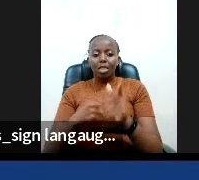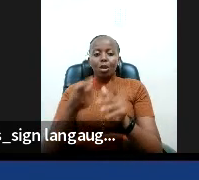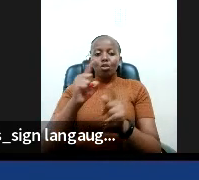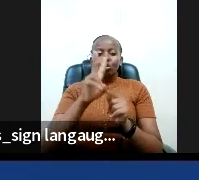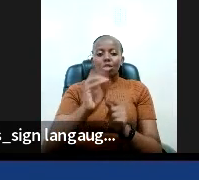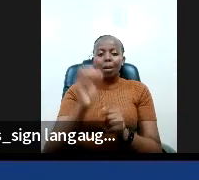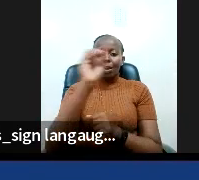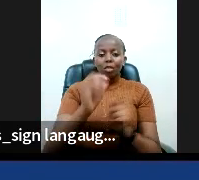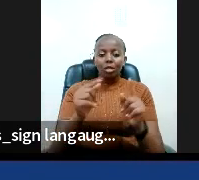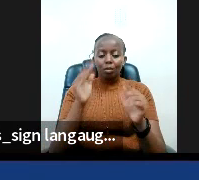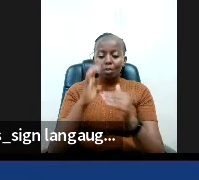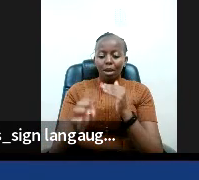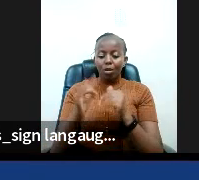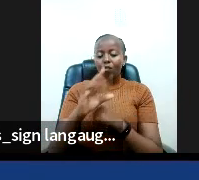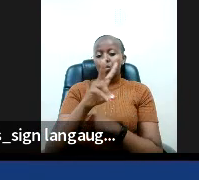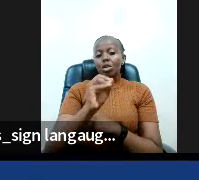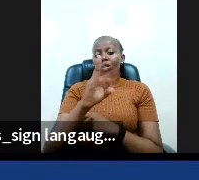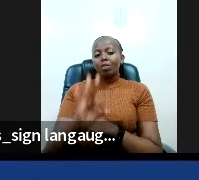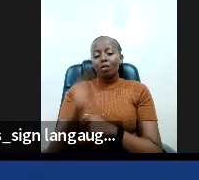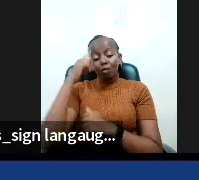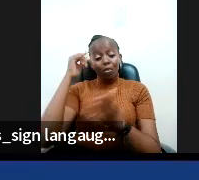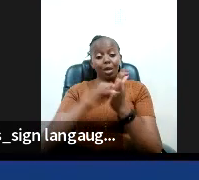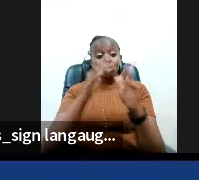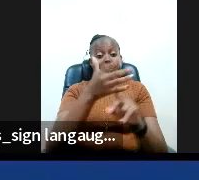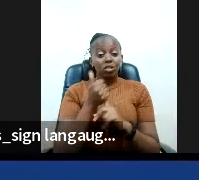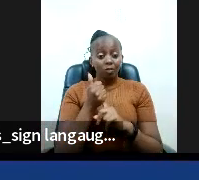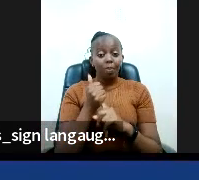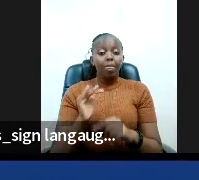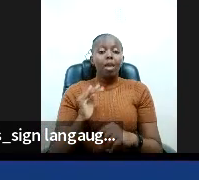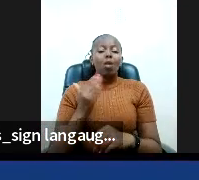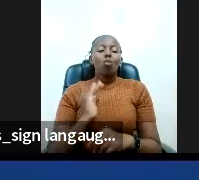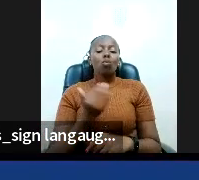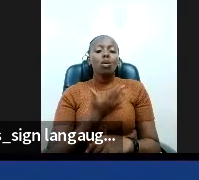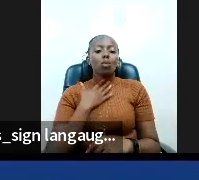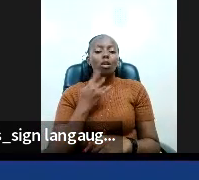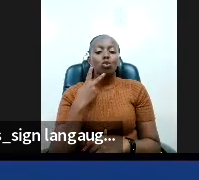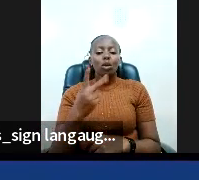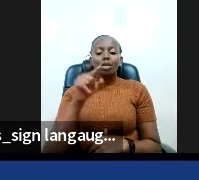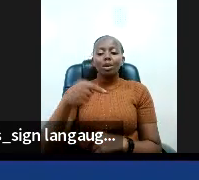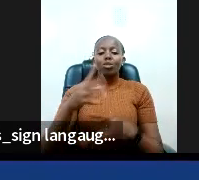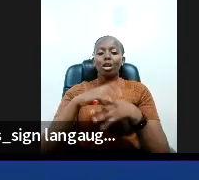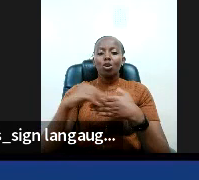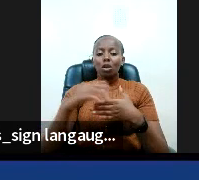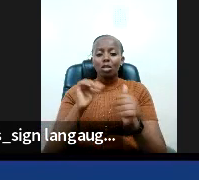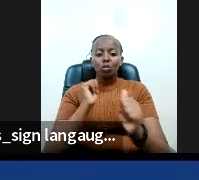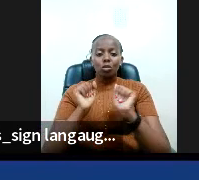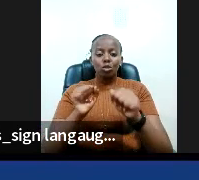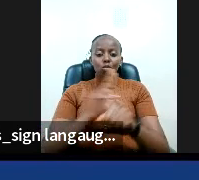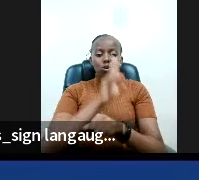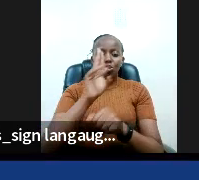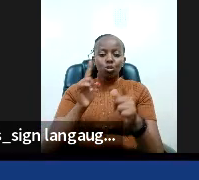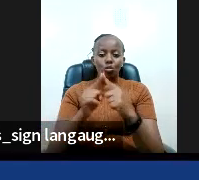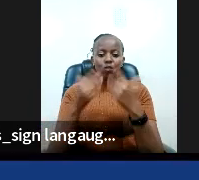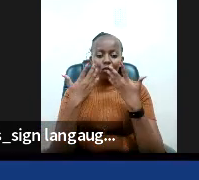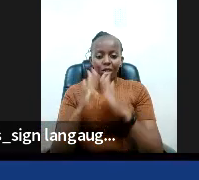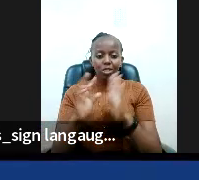end of 2025. For us to achieve the growth plan, our ask is $200,000, which will be used to complete